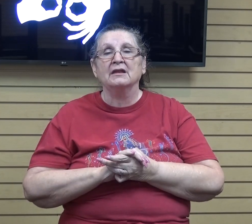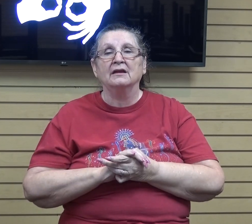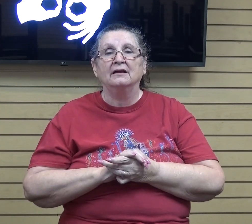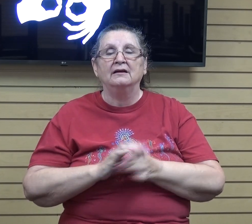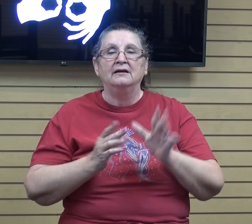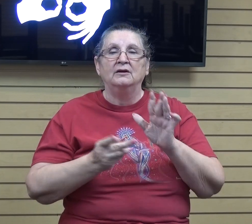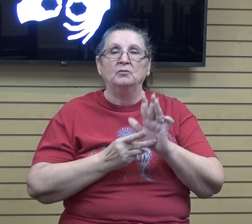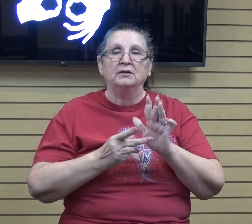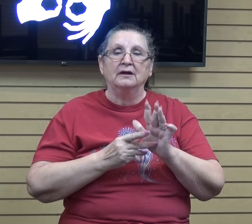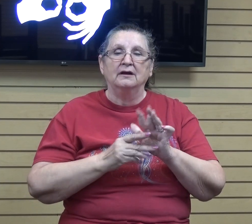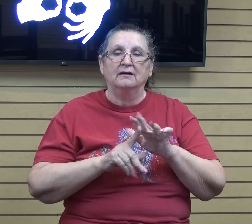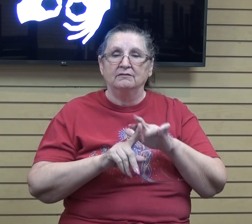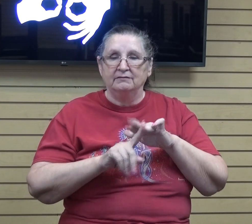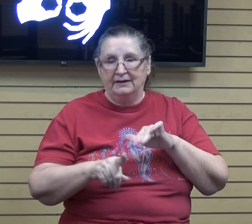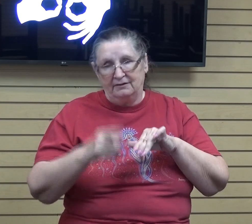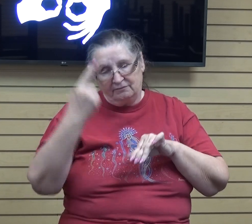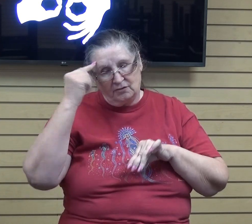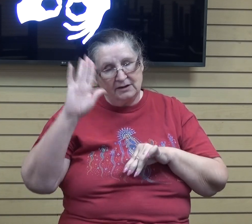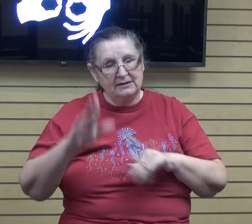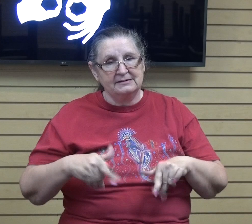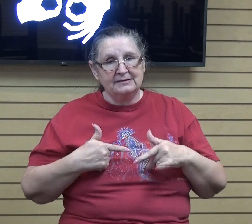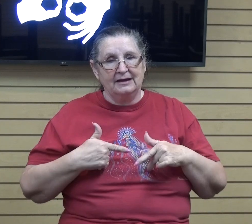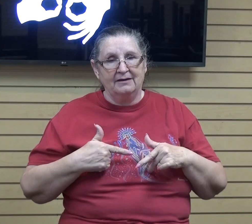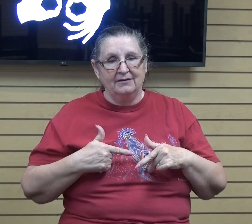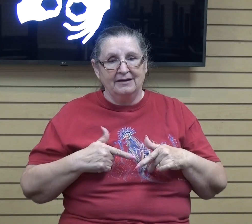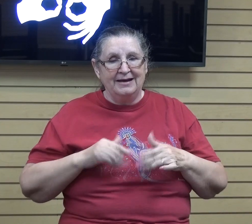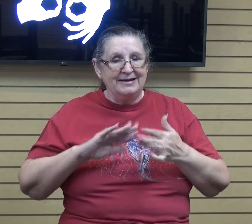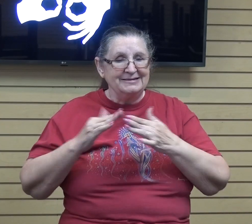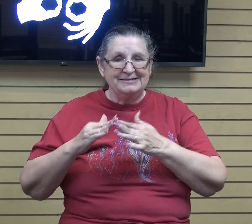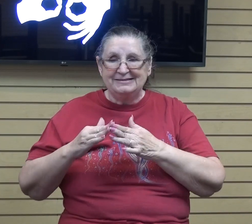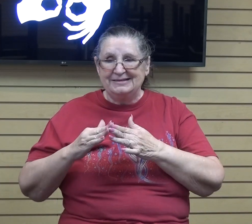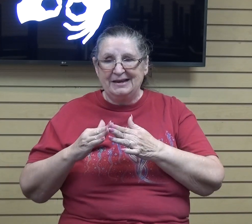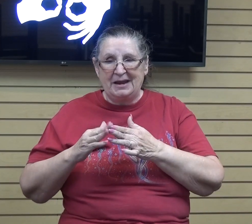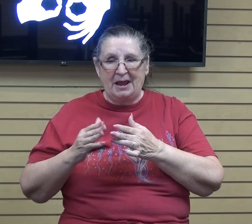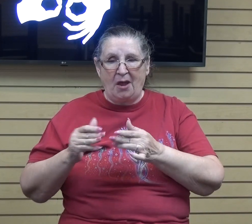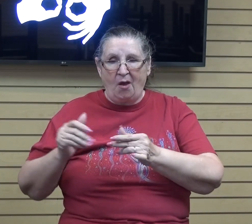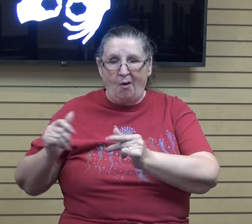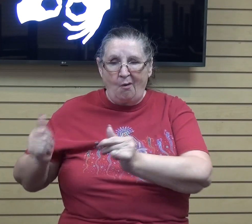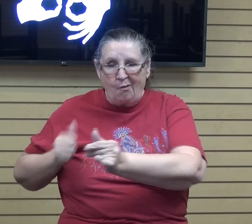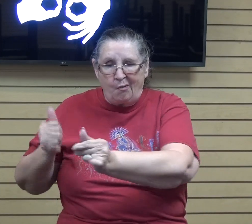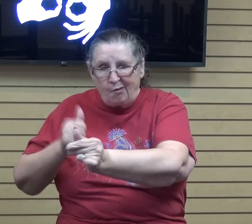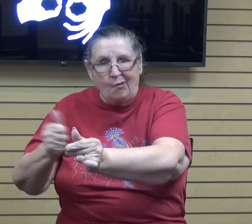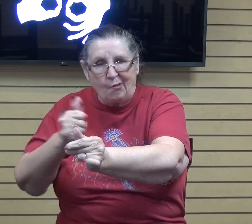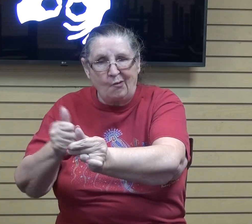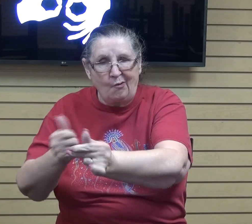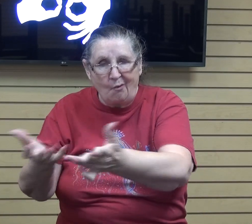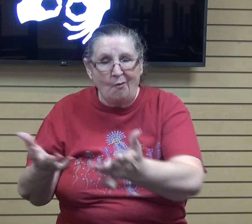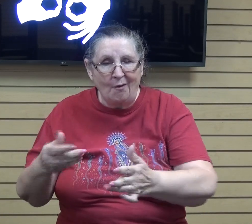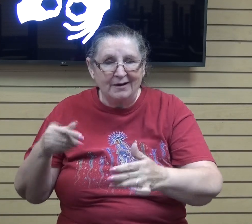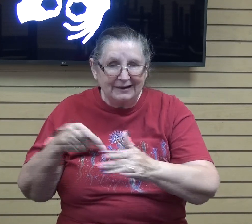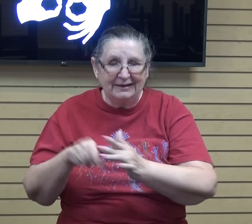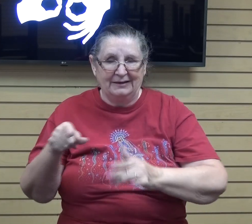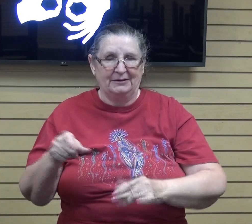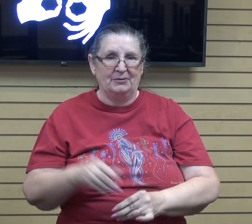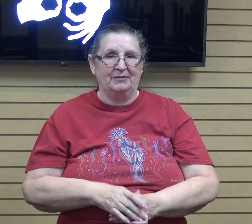Paul fled for his life. An entire city was running after him, trying to kill him. He was